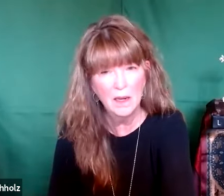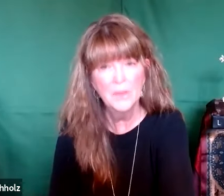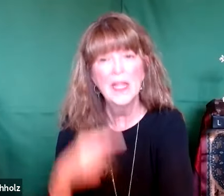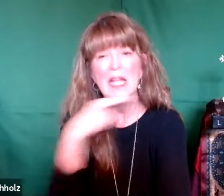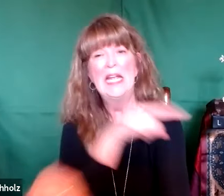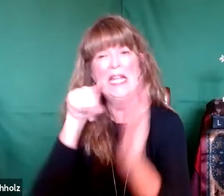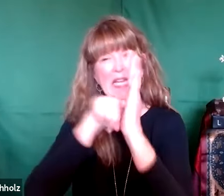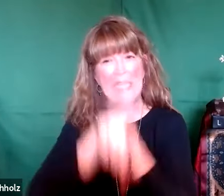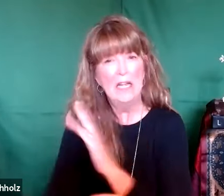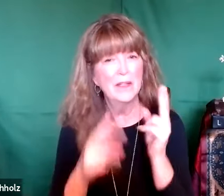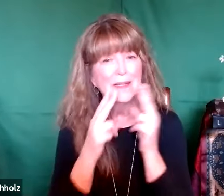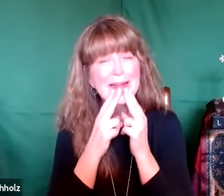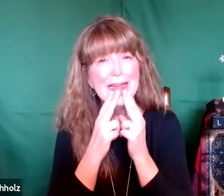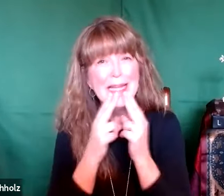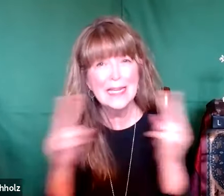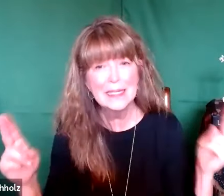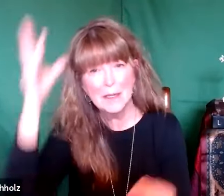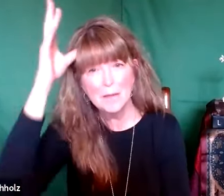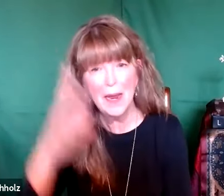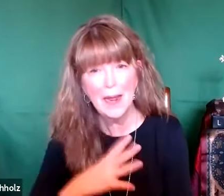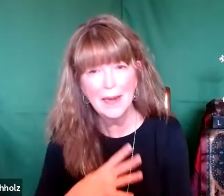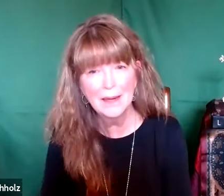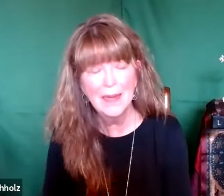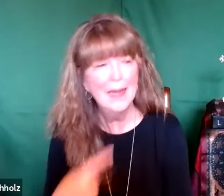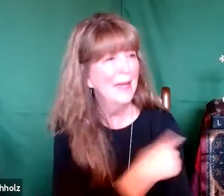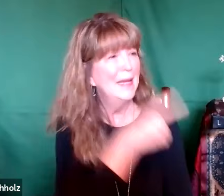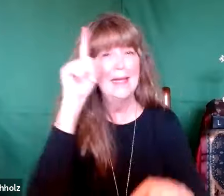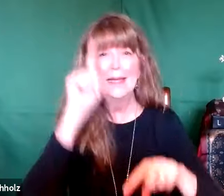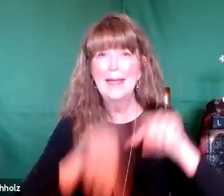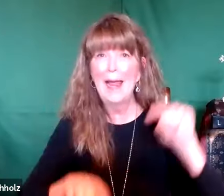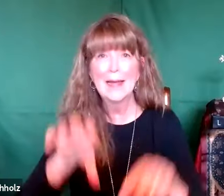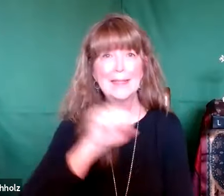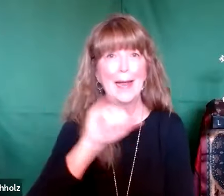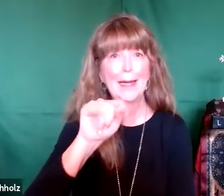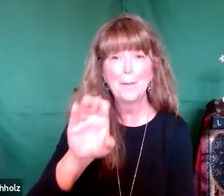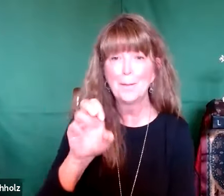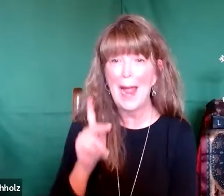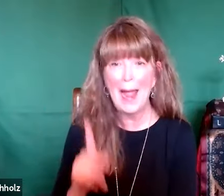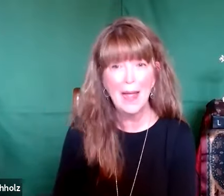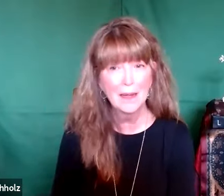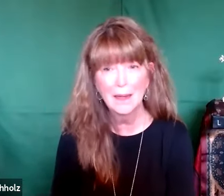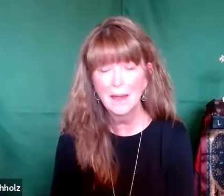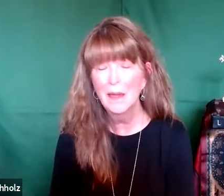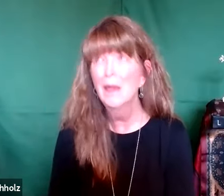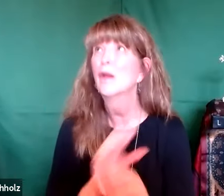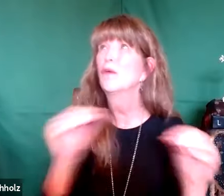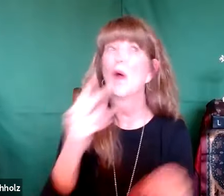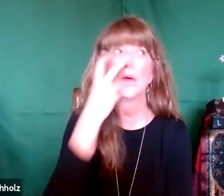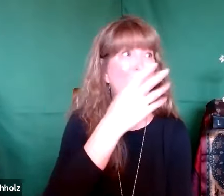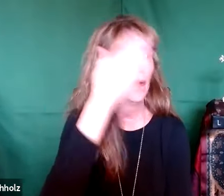just killed the Son of God. He had just murdered an innocent man. This was not something he